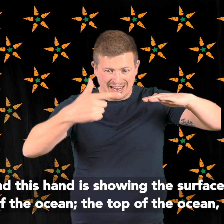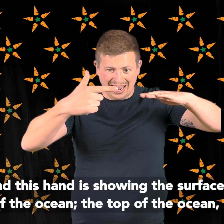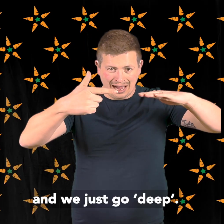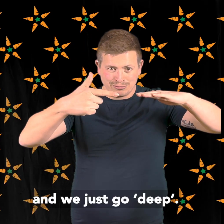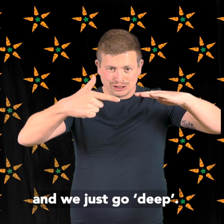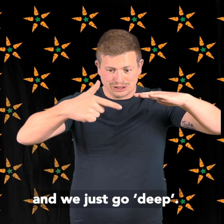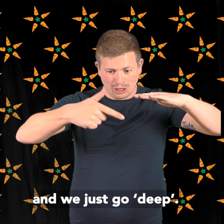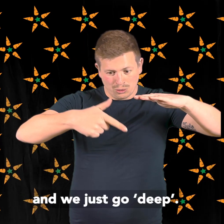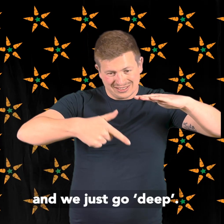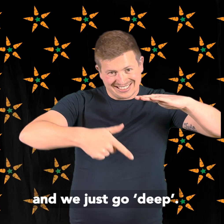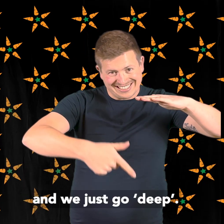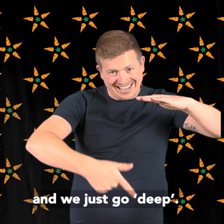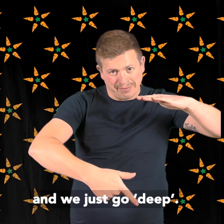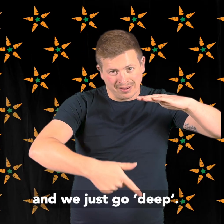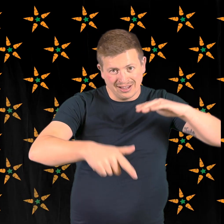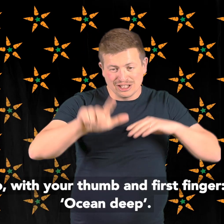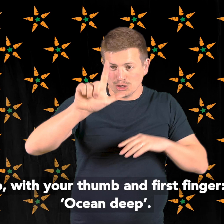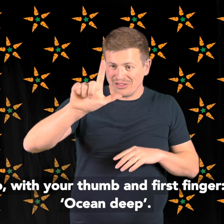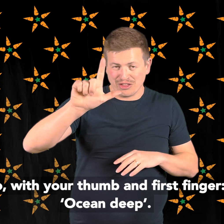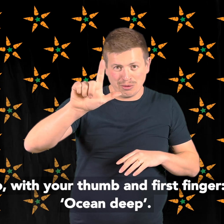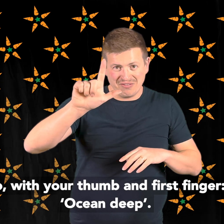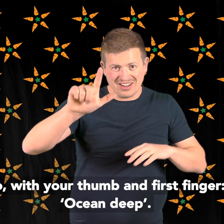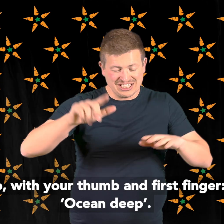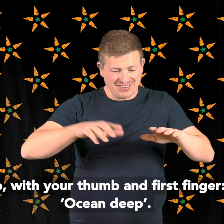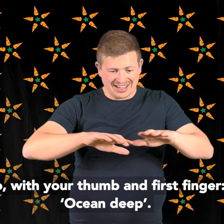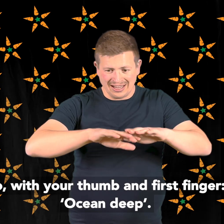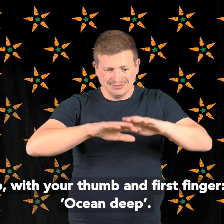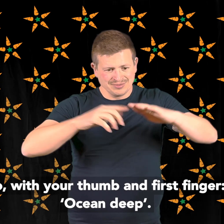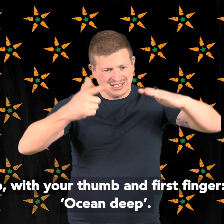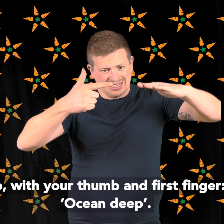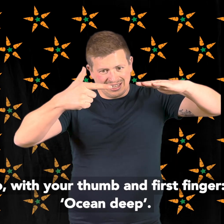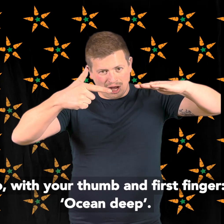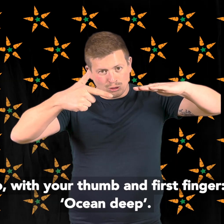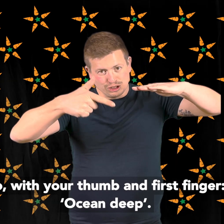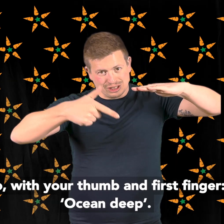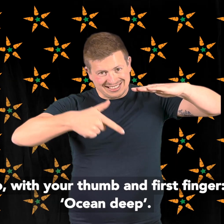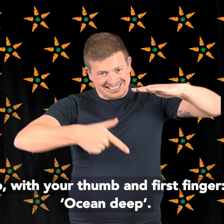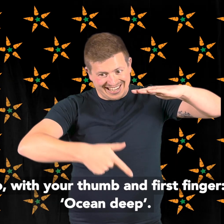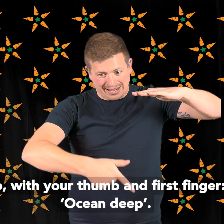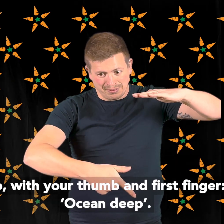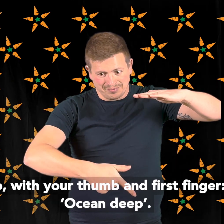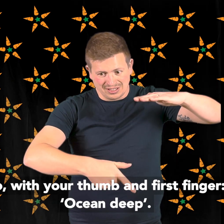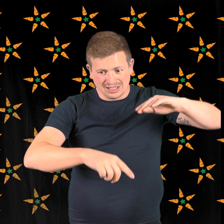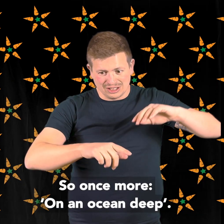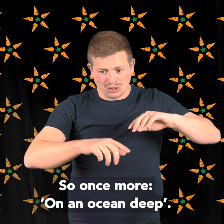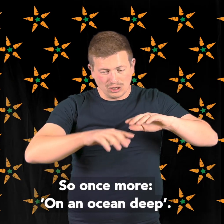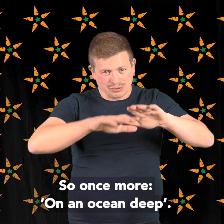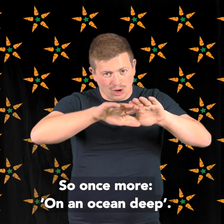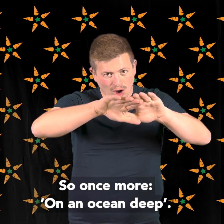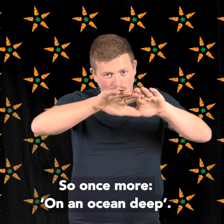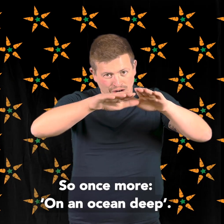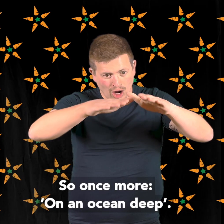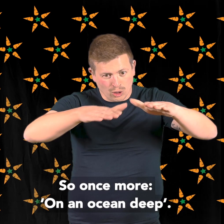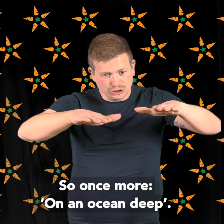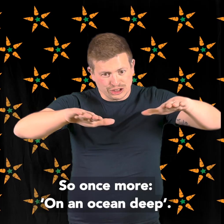and we just go deep. So with your thumb and first finger, ocean deep. So once more, on an